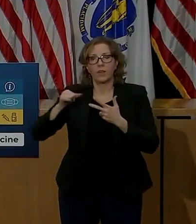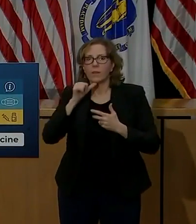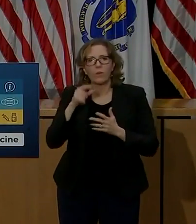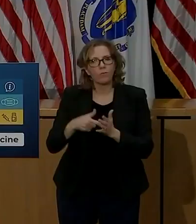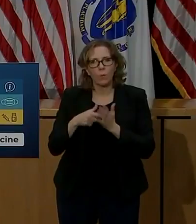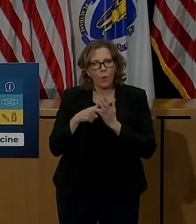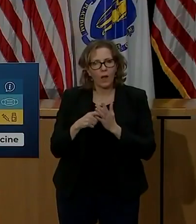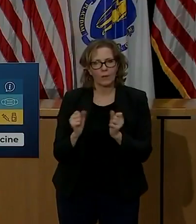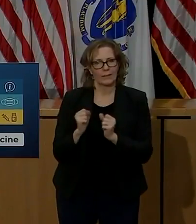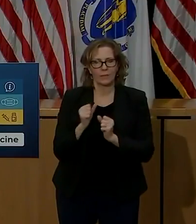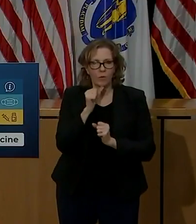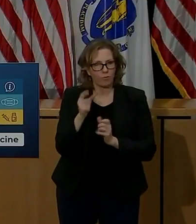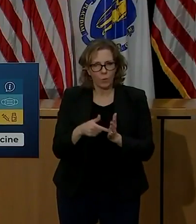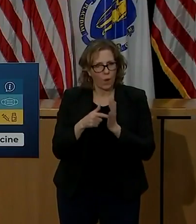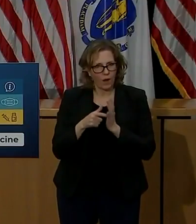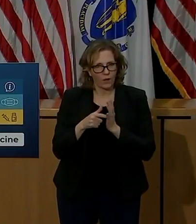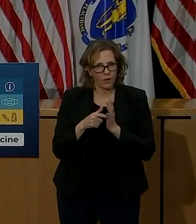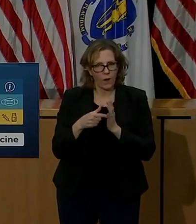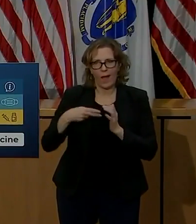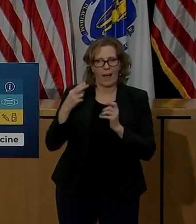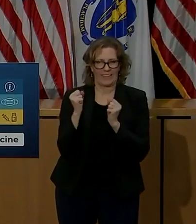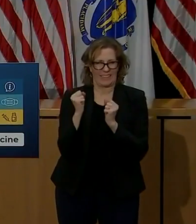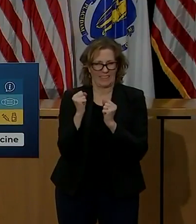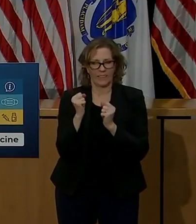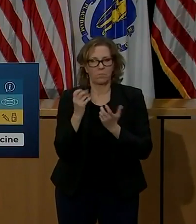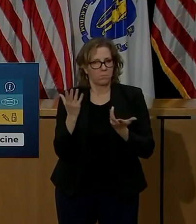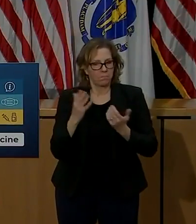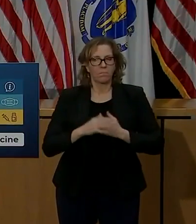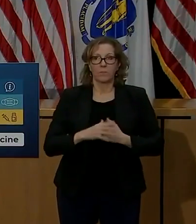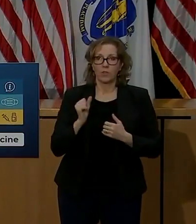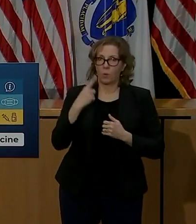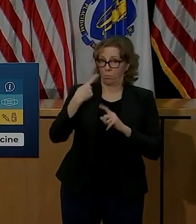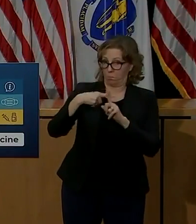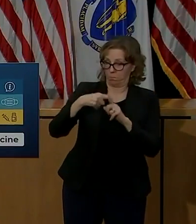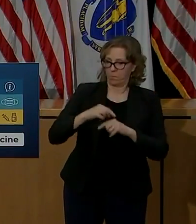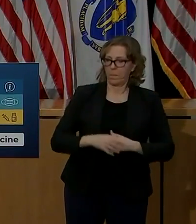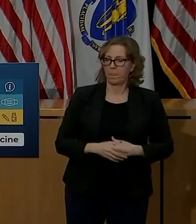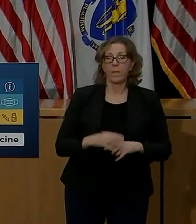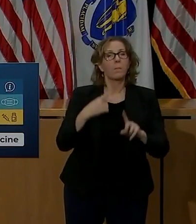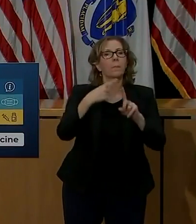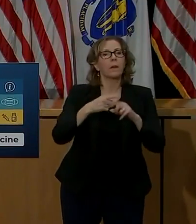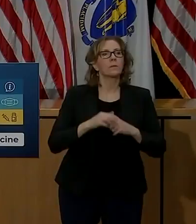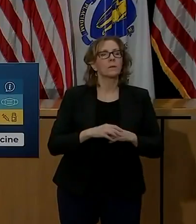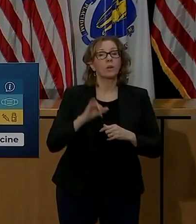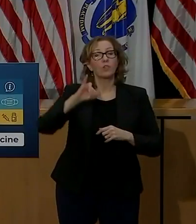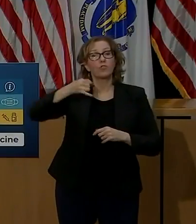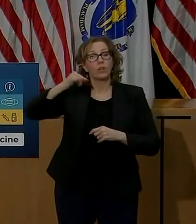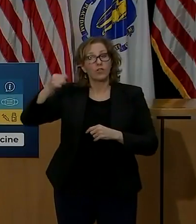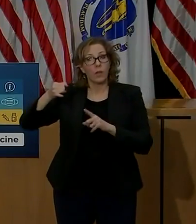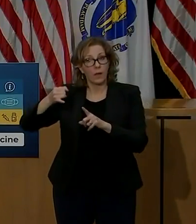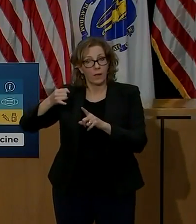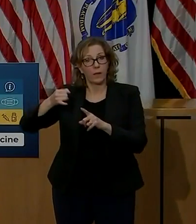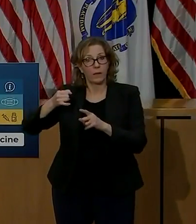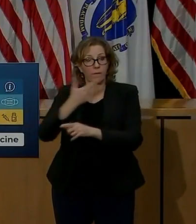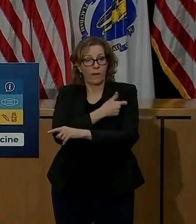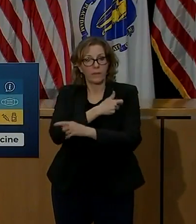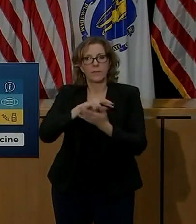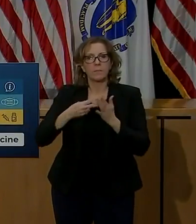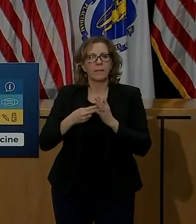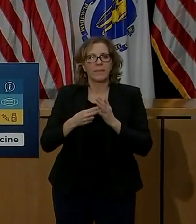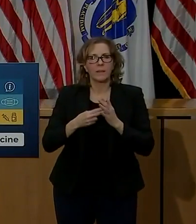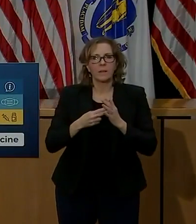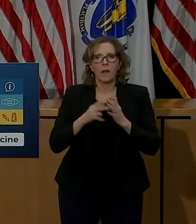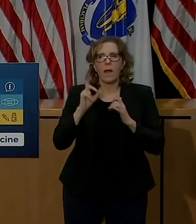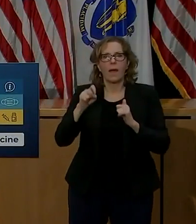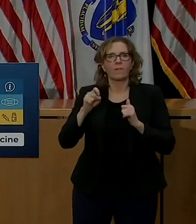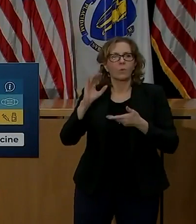refrigeration capability in the first place. And the second is, you don't have to figure out every night exactly how many you need to thaw over the course of the night